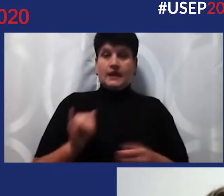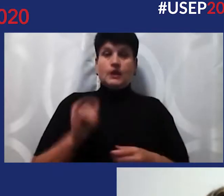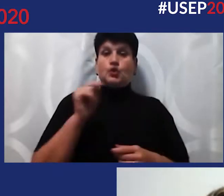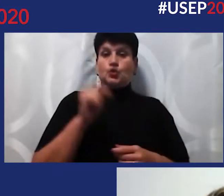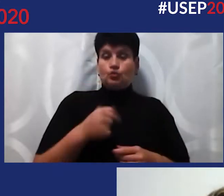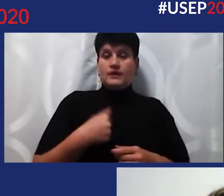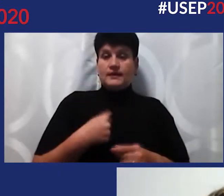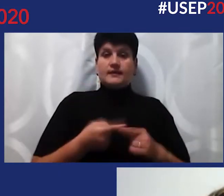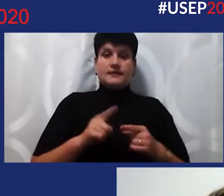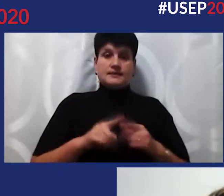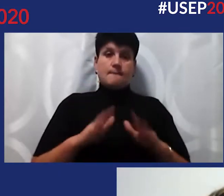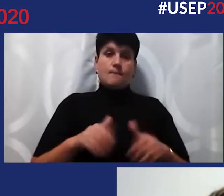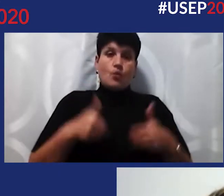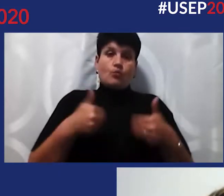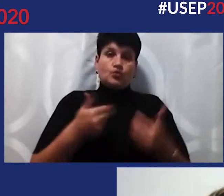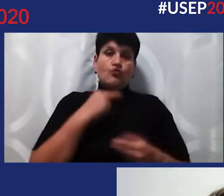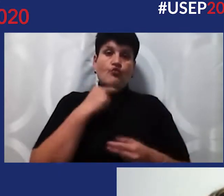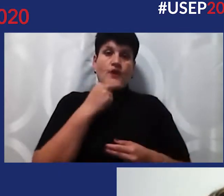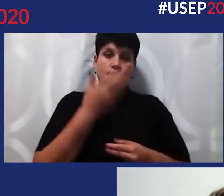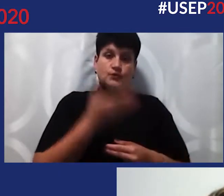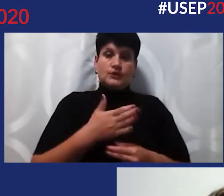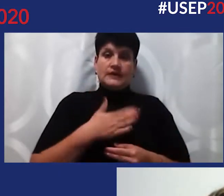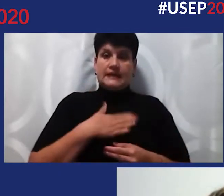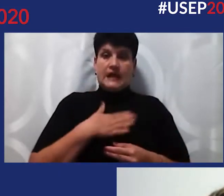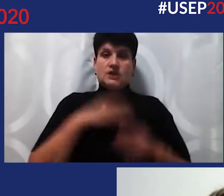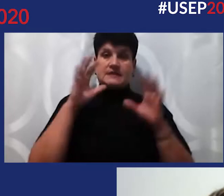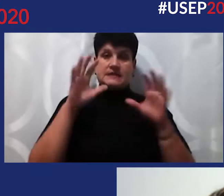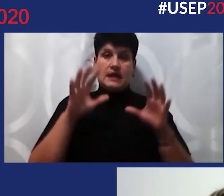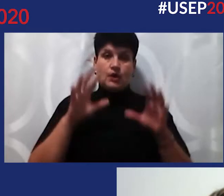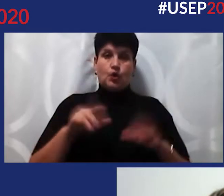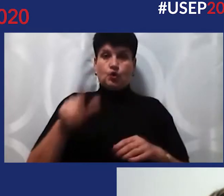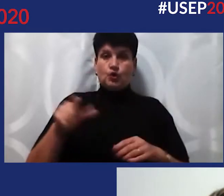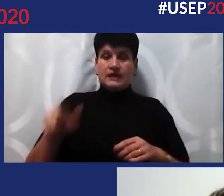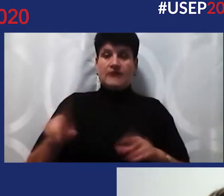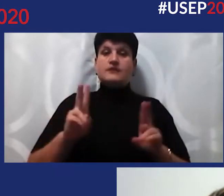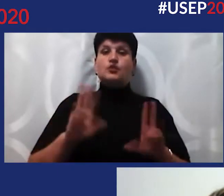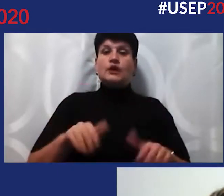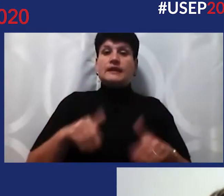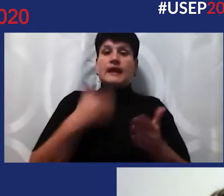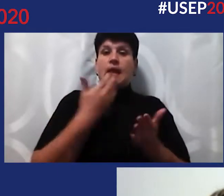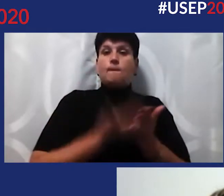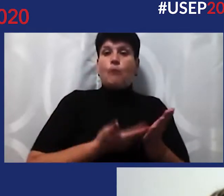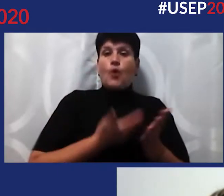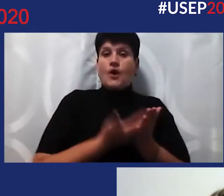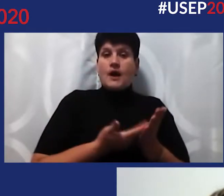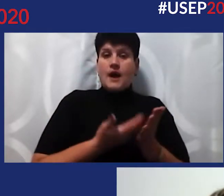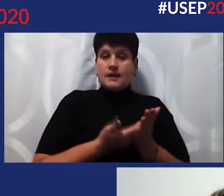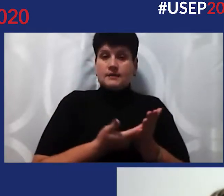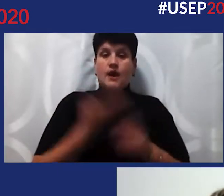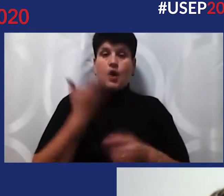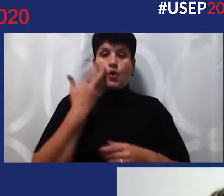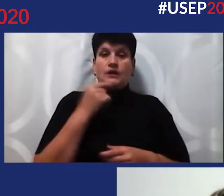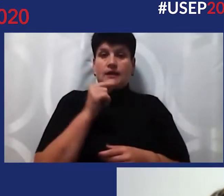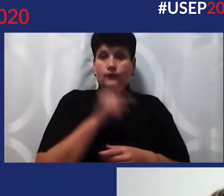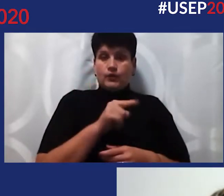existence of current political machines, well, it's easy. And thus, I would want our legislators and their advisors